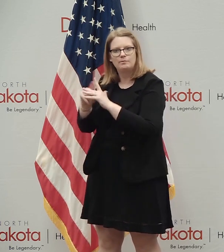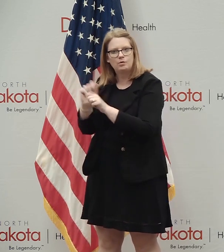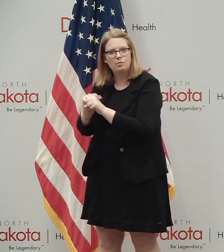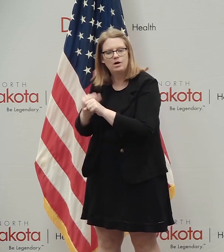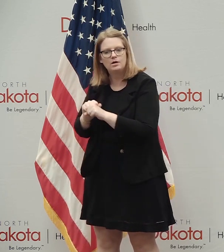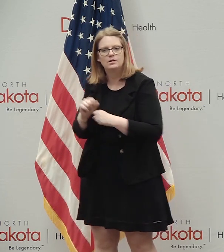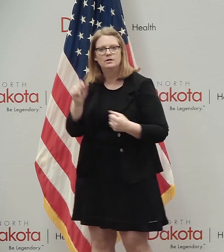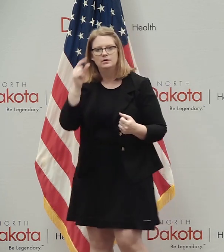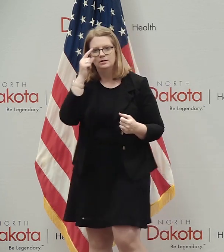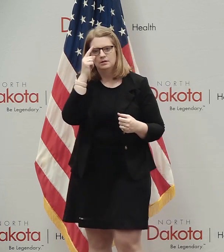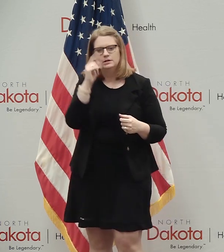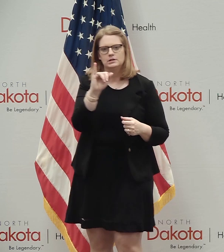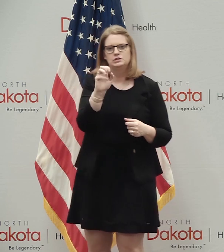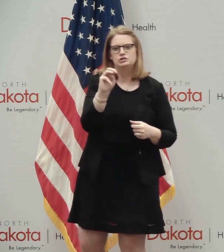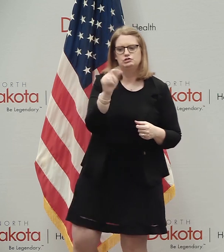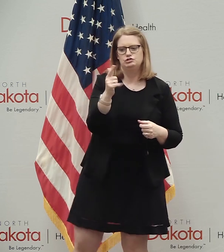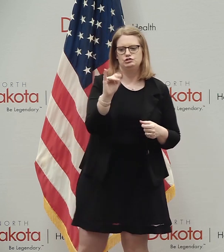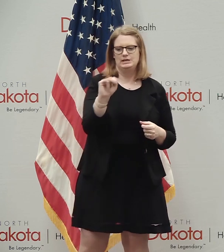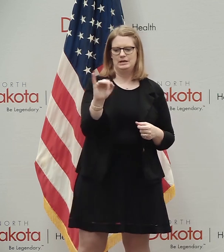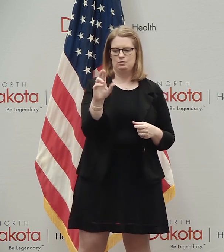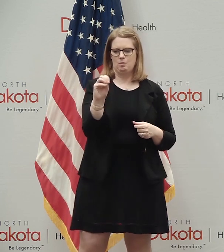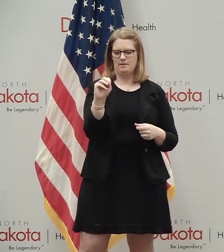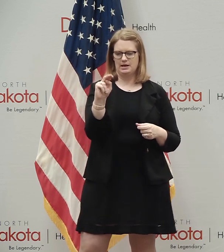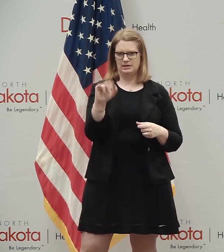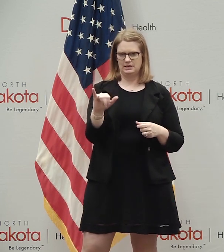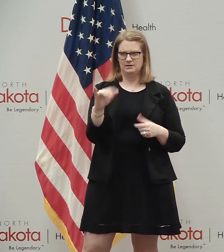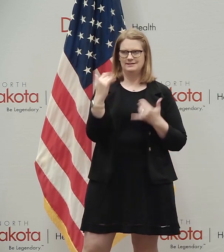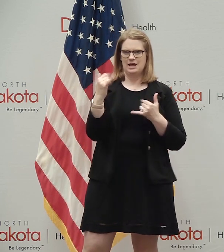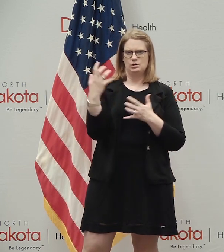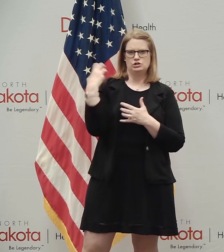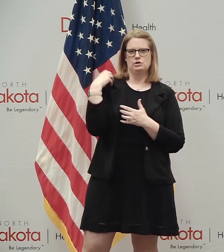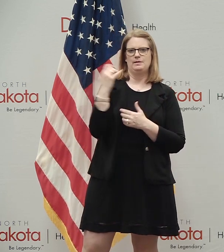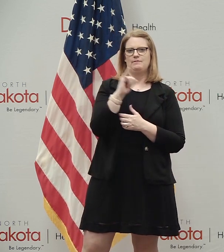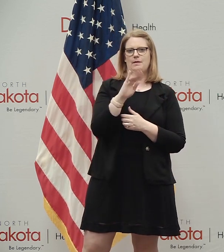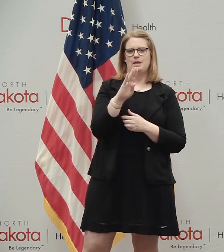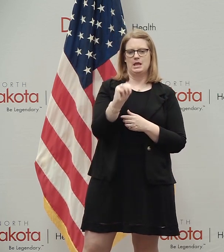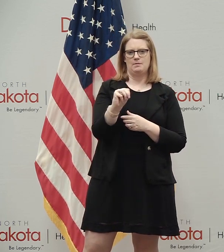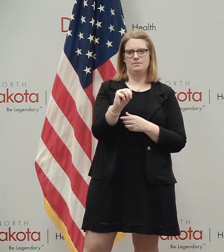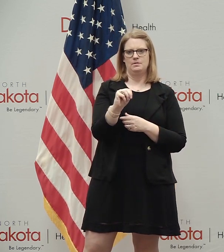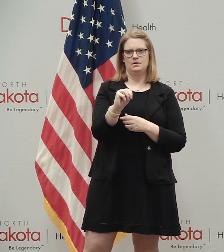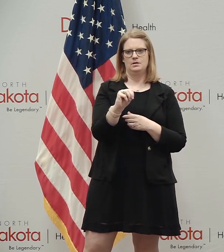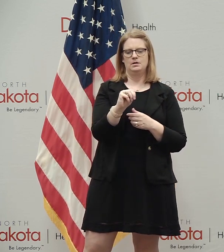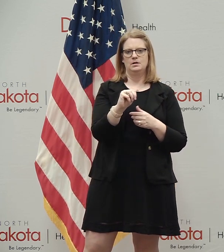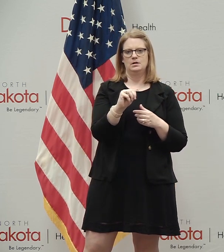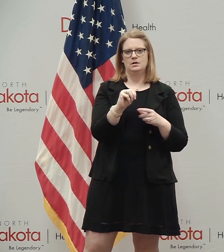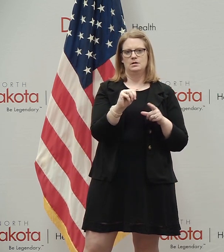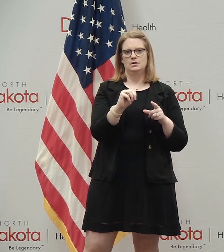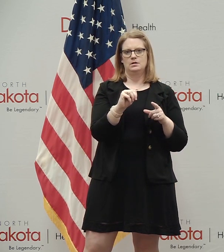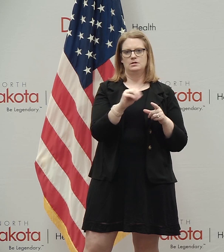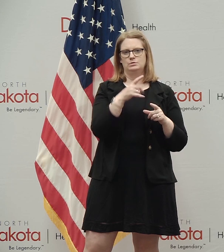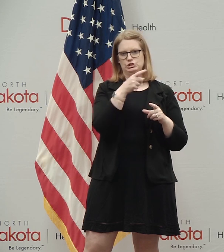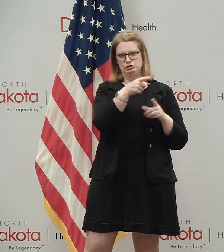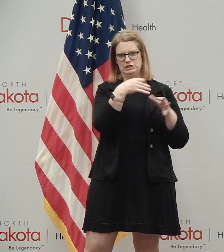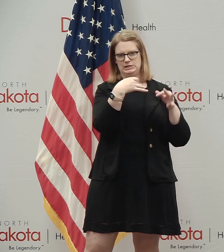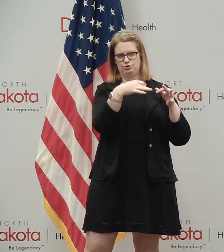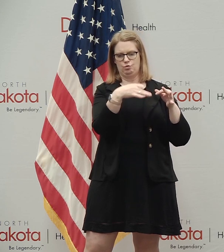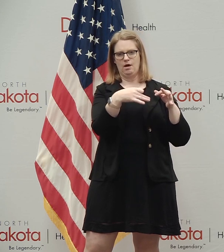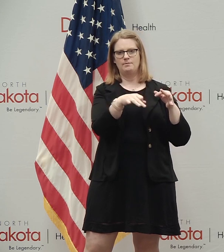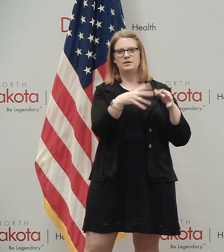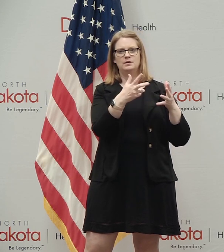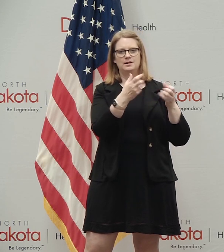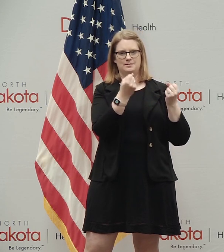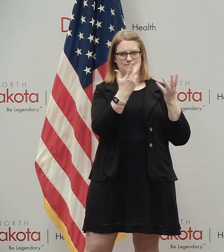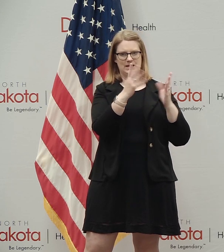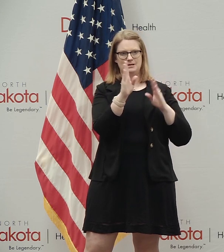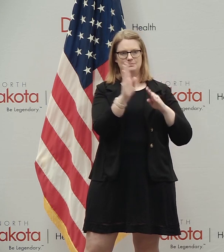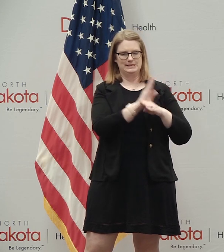in Ginny Ramadi, who's I guess now was CEO, now chairman of IBM, was talking about it. I think that what she described is what a lot of businesses